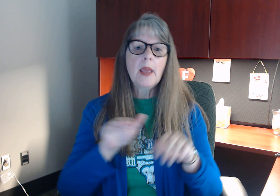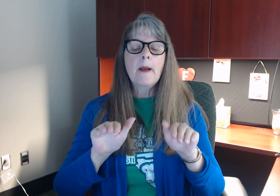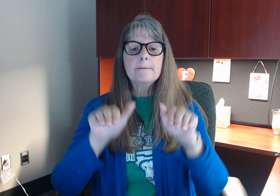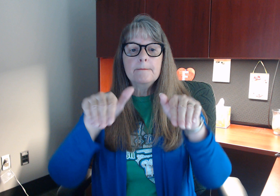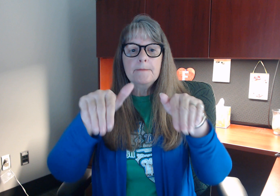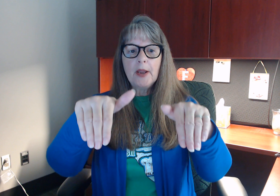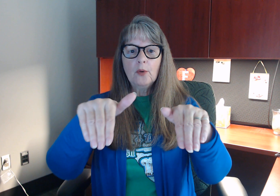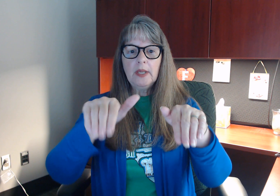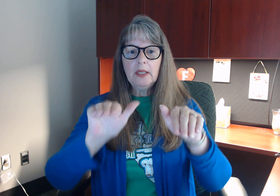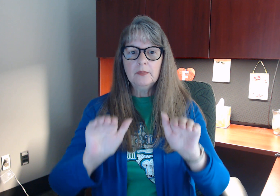Bury,